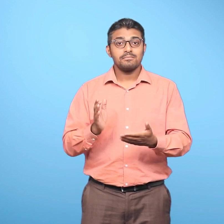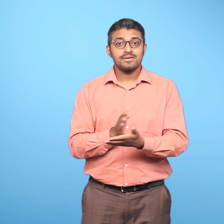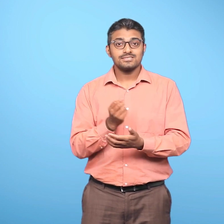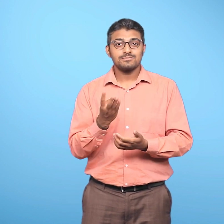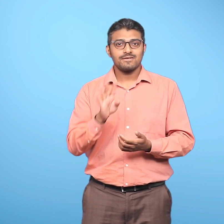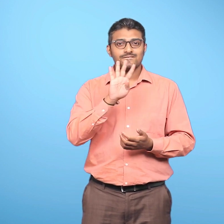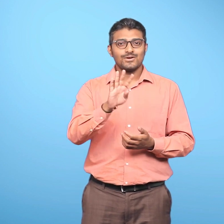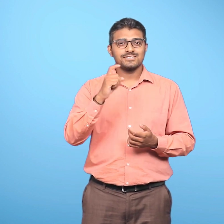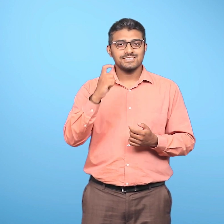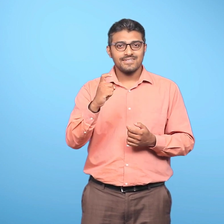Page 47.